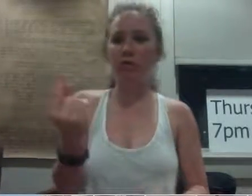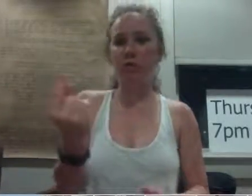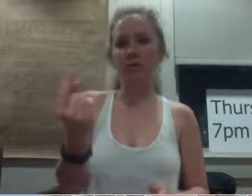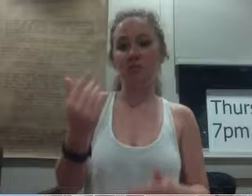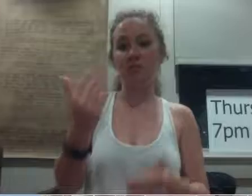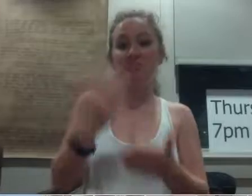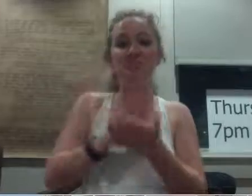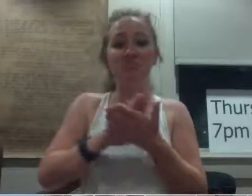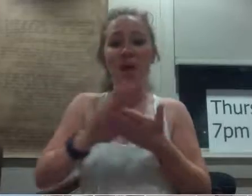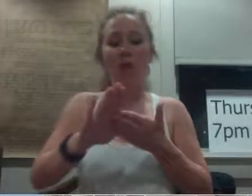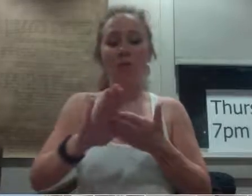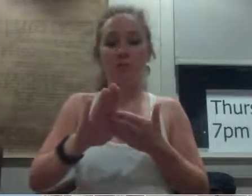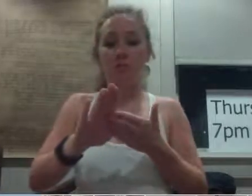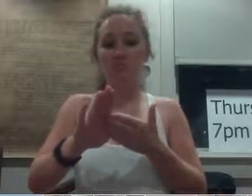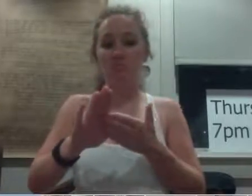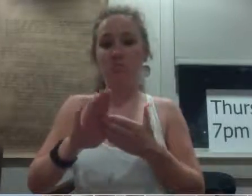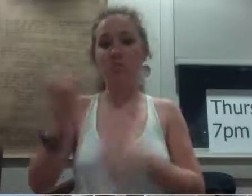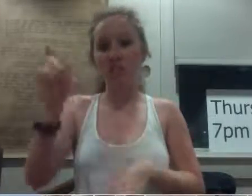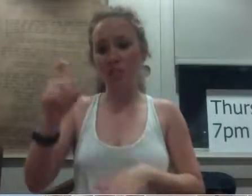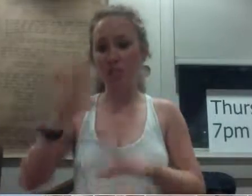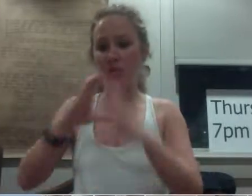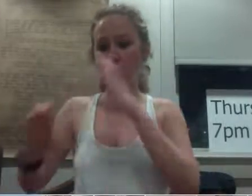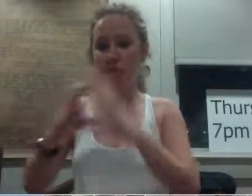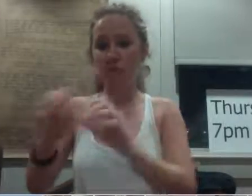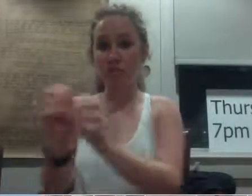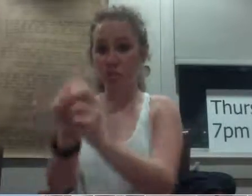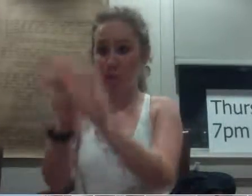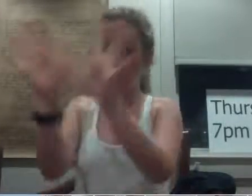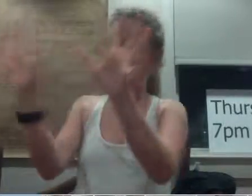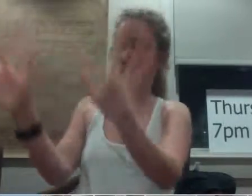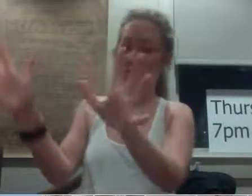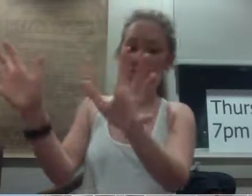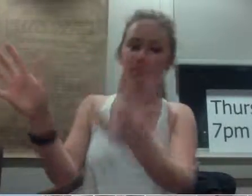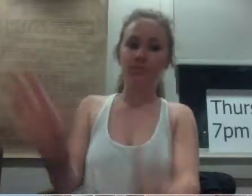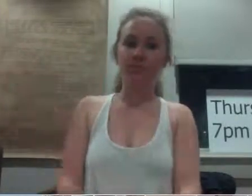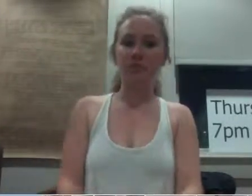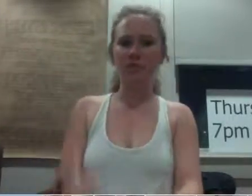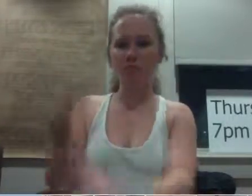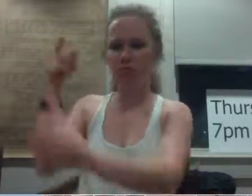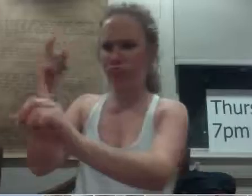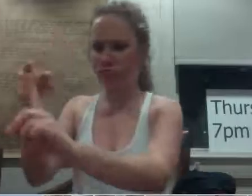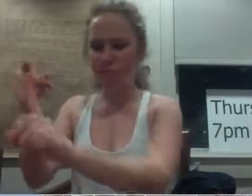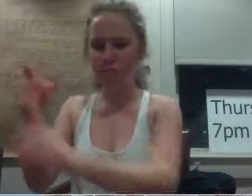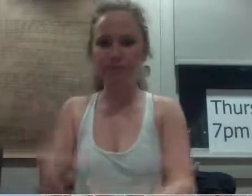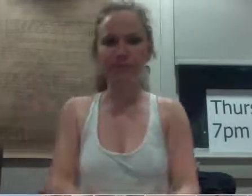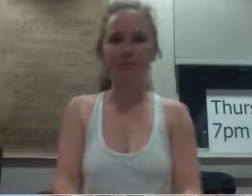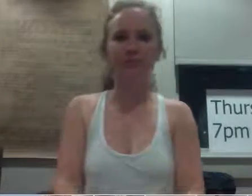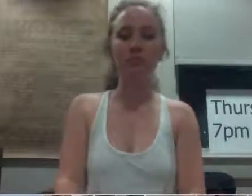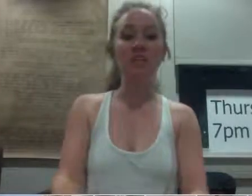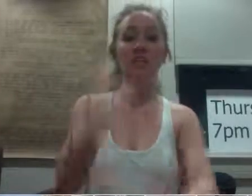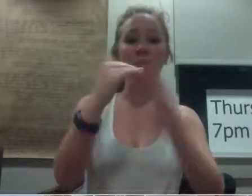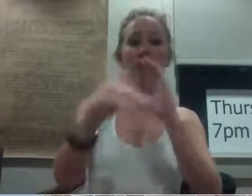Must remember that it's another person behind the computer screen. And so you also need to make sure that you communicate